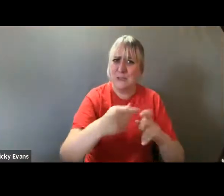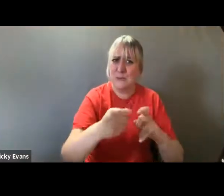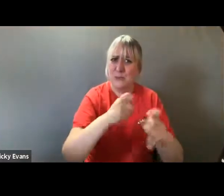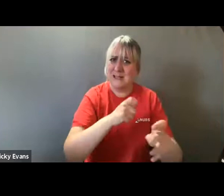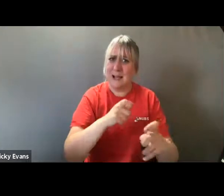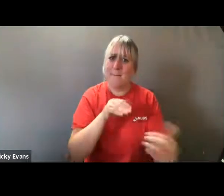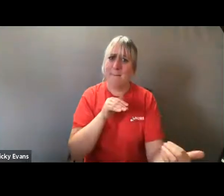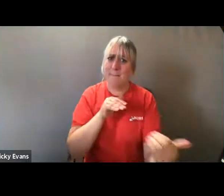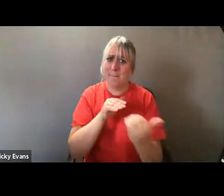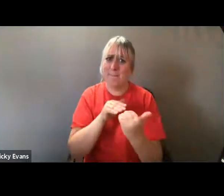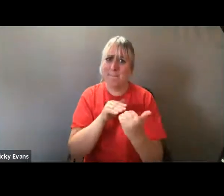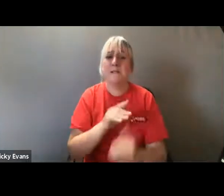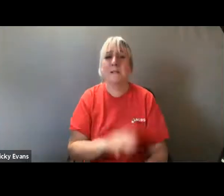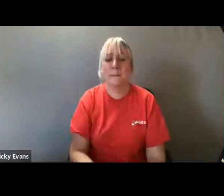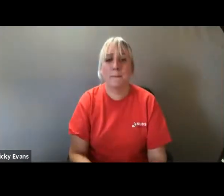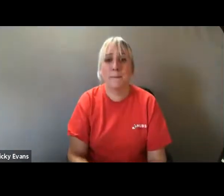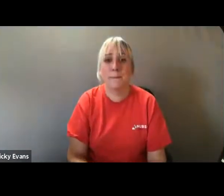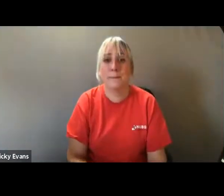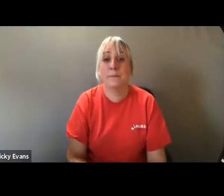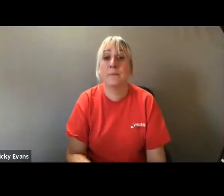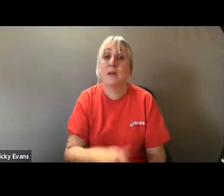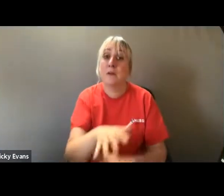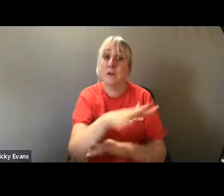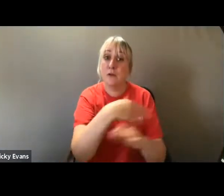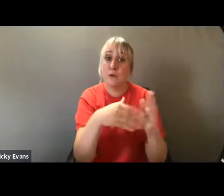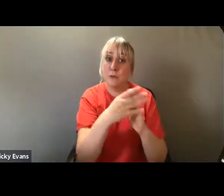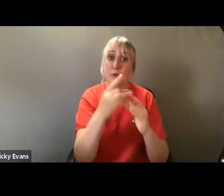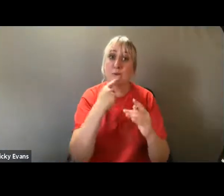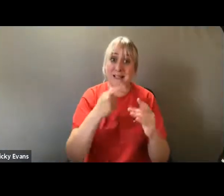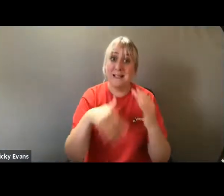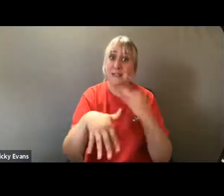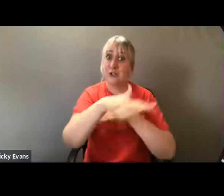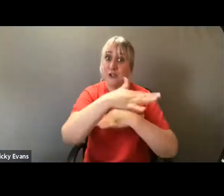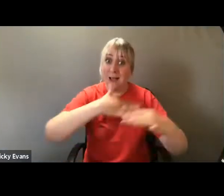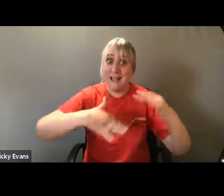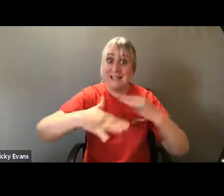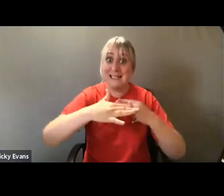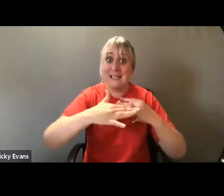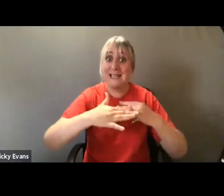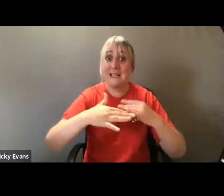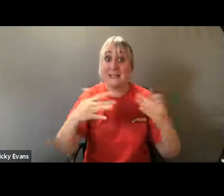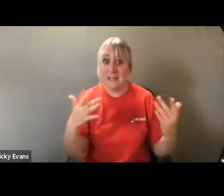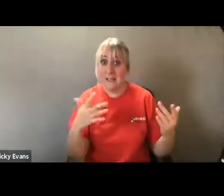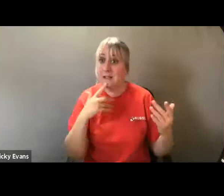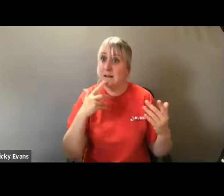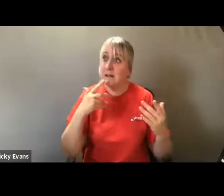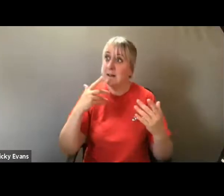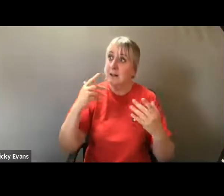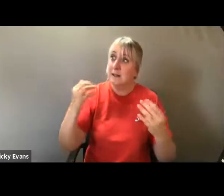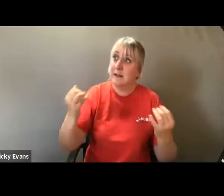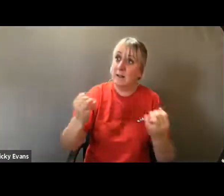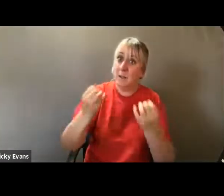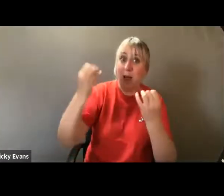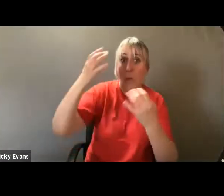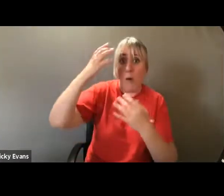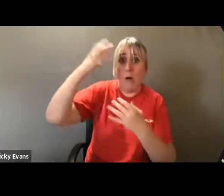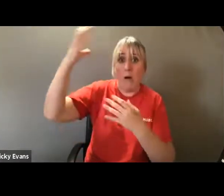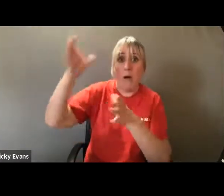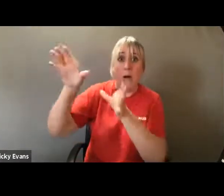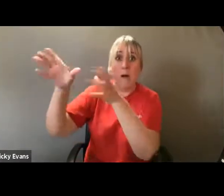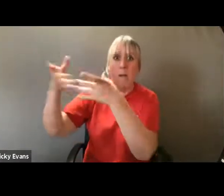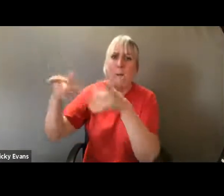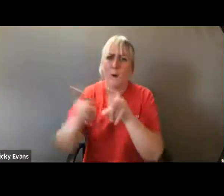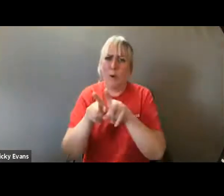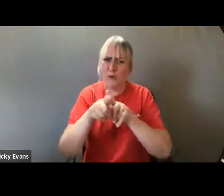the social model says is that we as a society, both those in power and society more generally as the group of all of